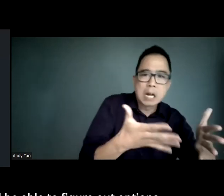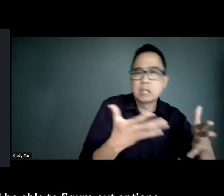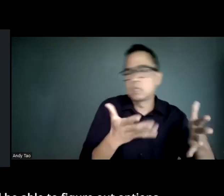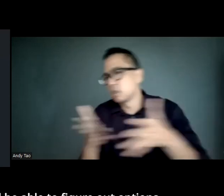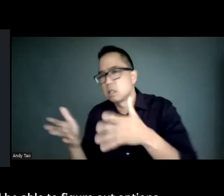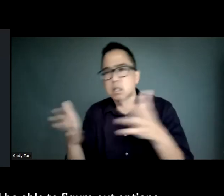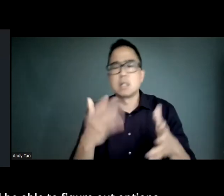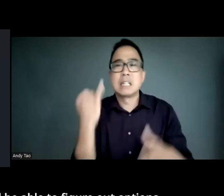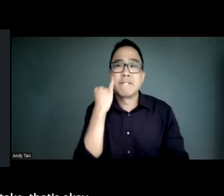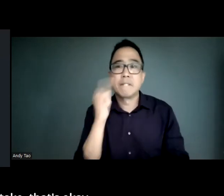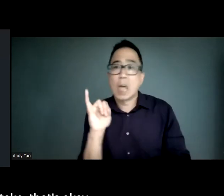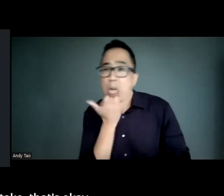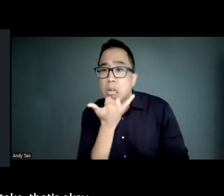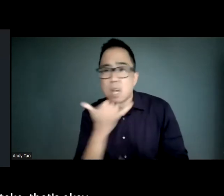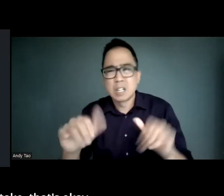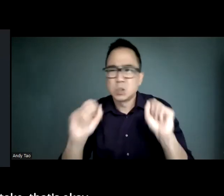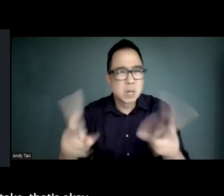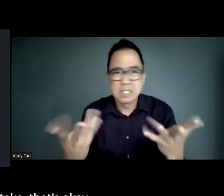Resisting change